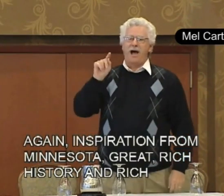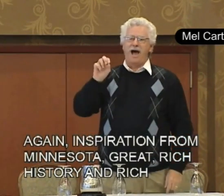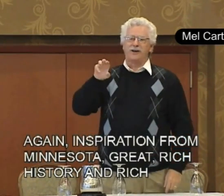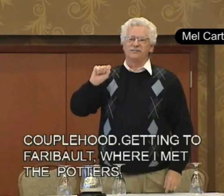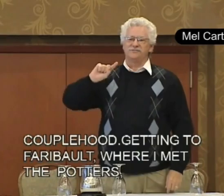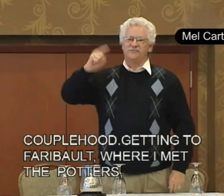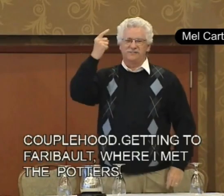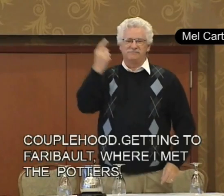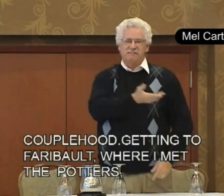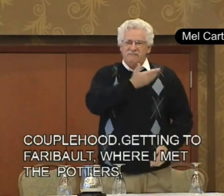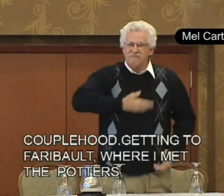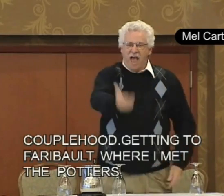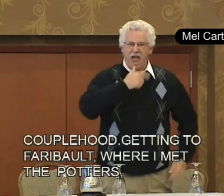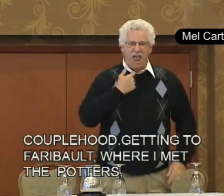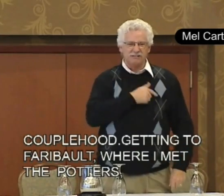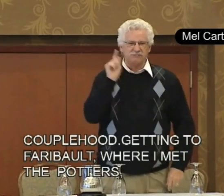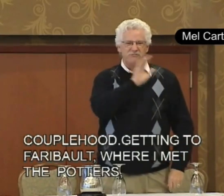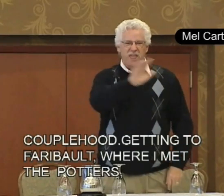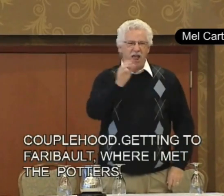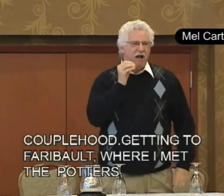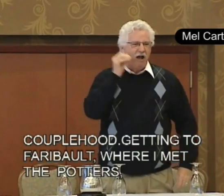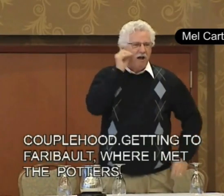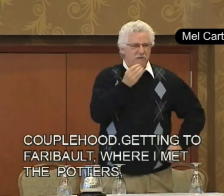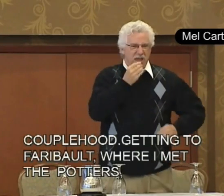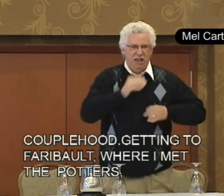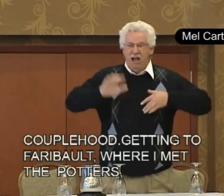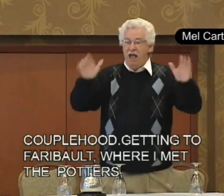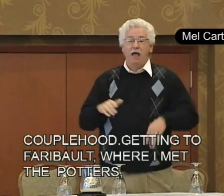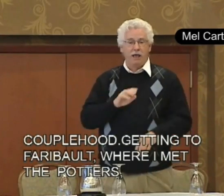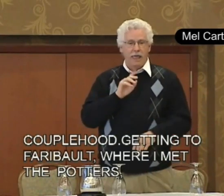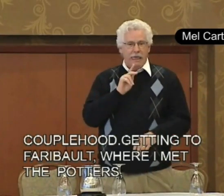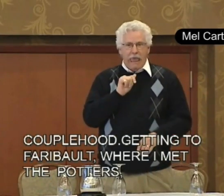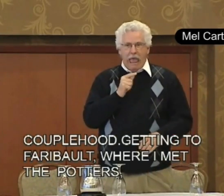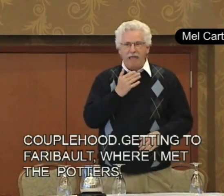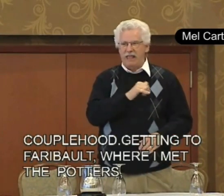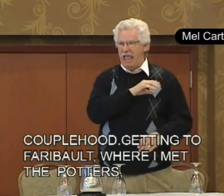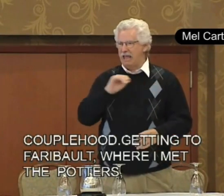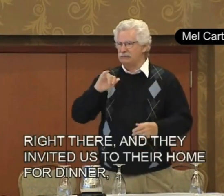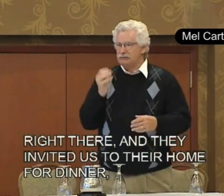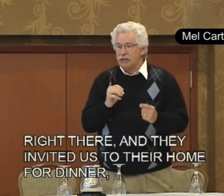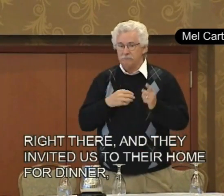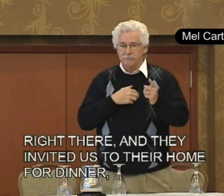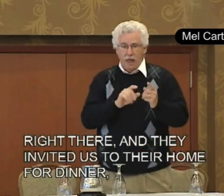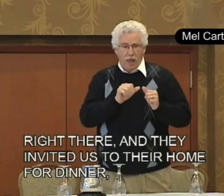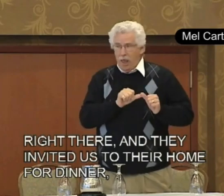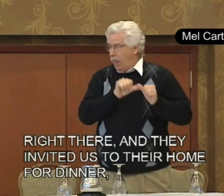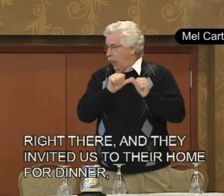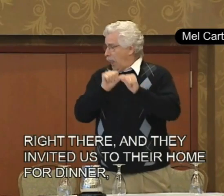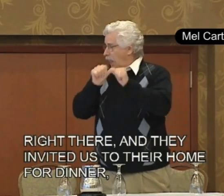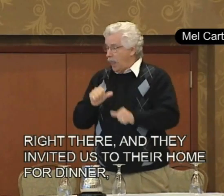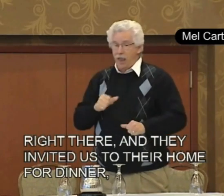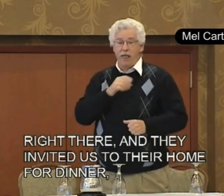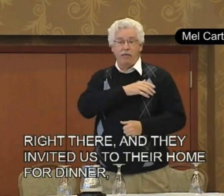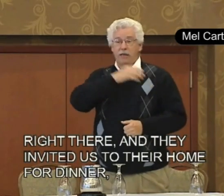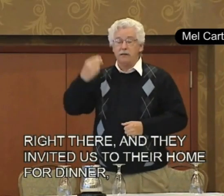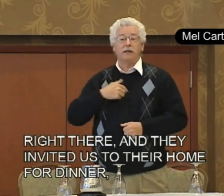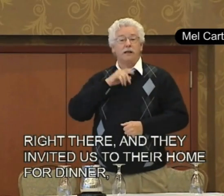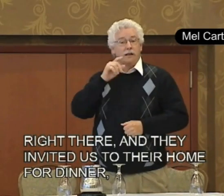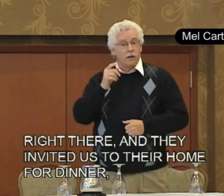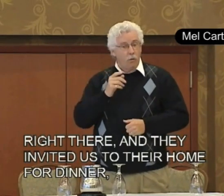had I met them Potters right there and they invited us to their home for dinner and Kathy and Jim and we just stayed and stayed